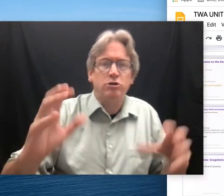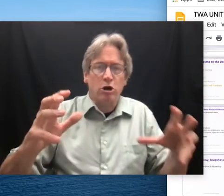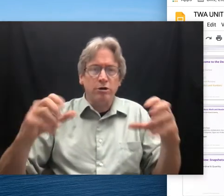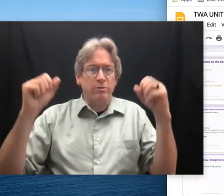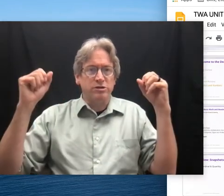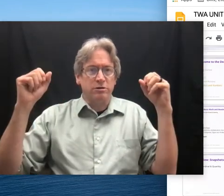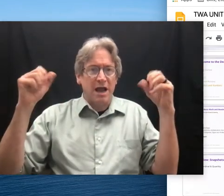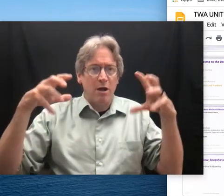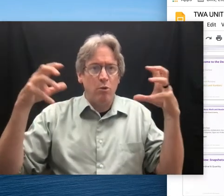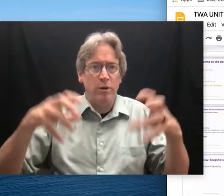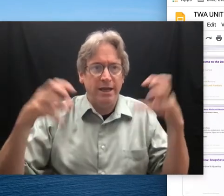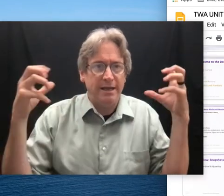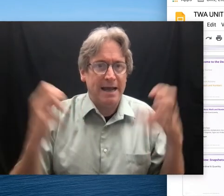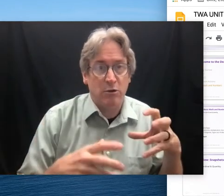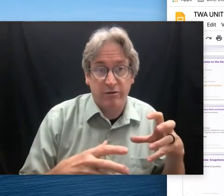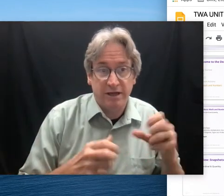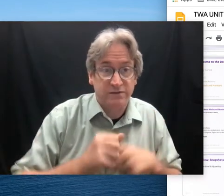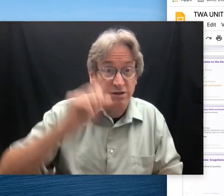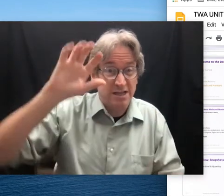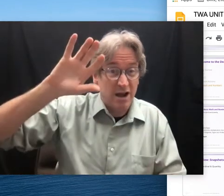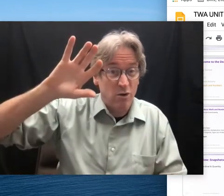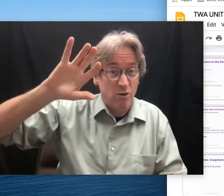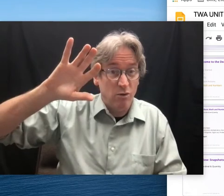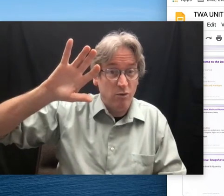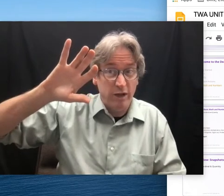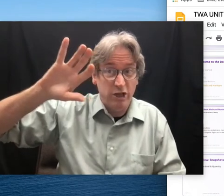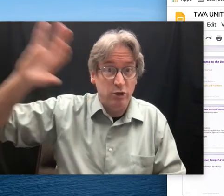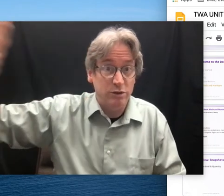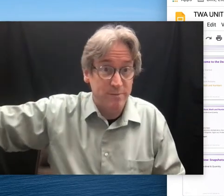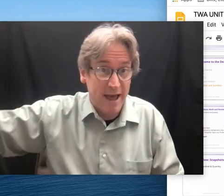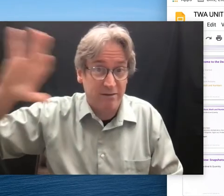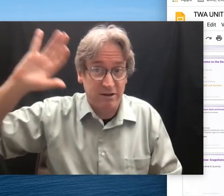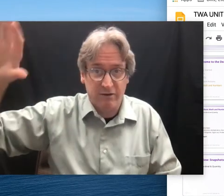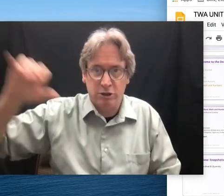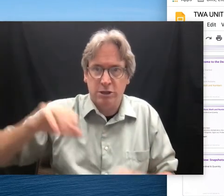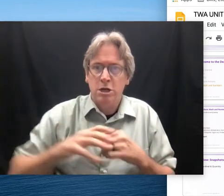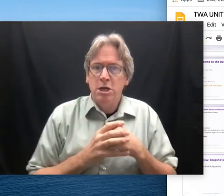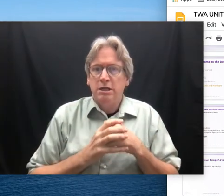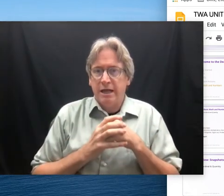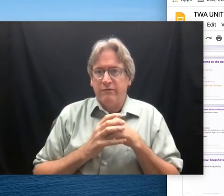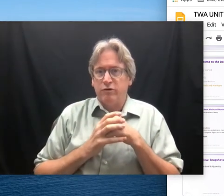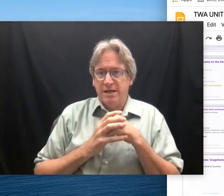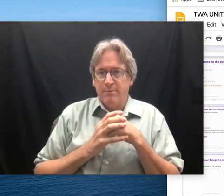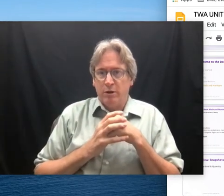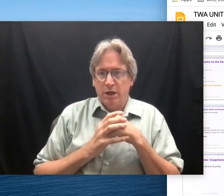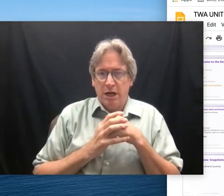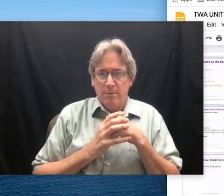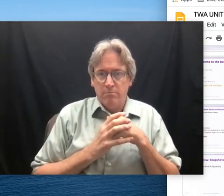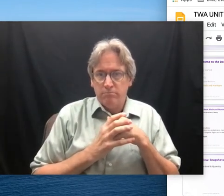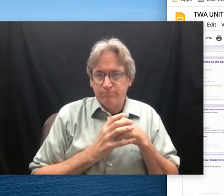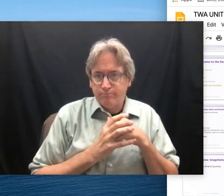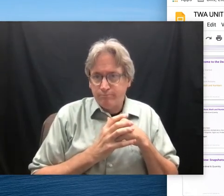So cardinal numbers are how we count things versus how we use math to function. Like, for